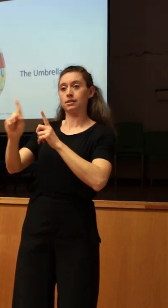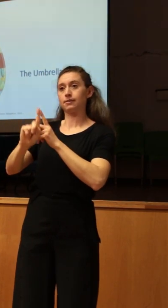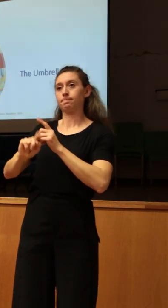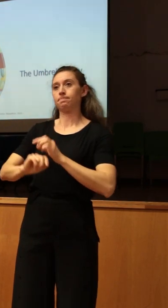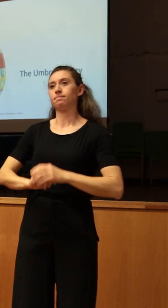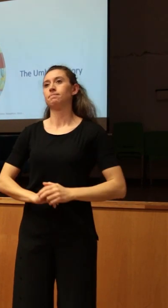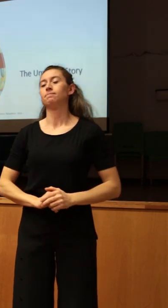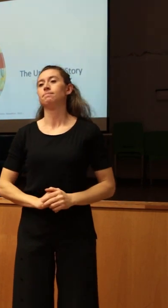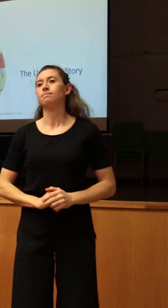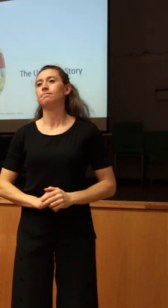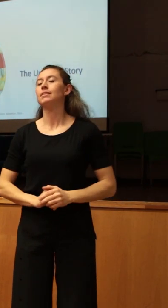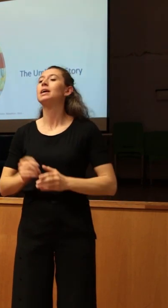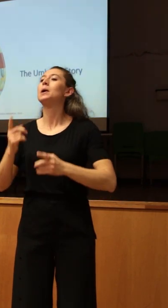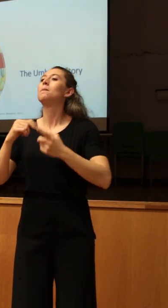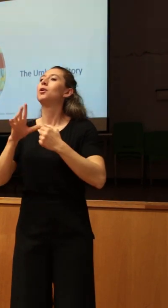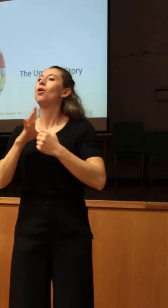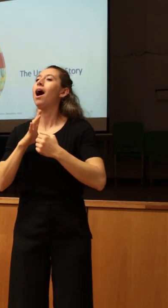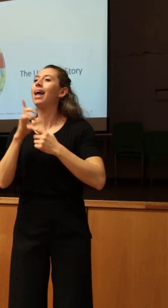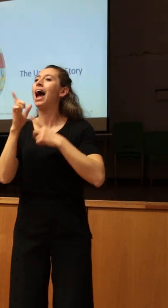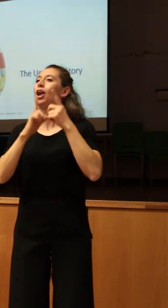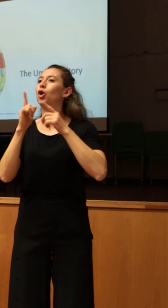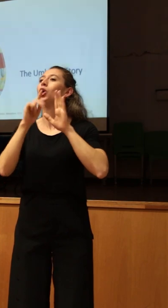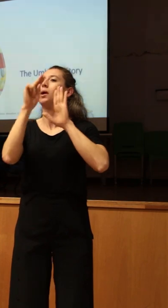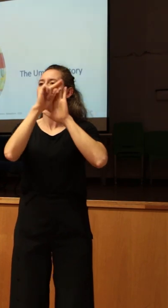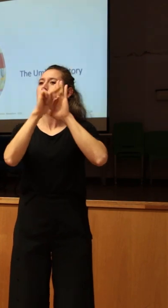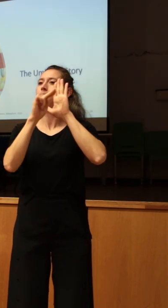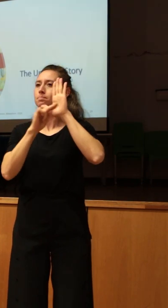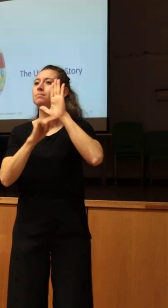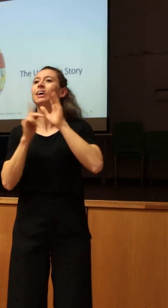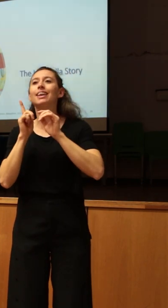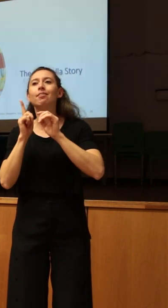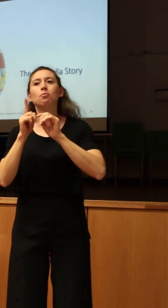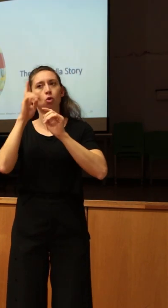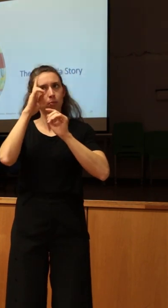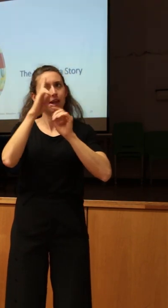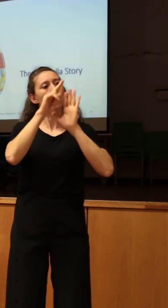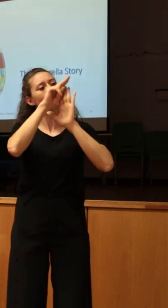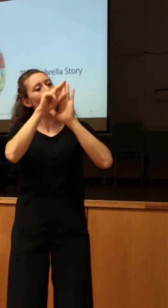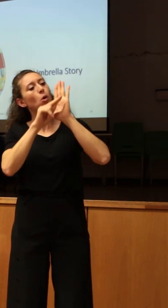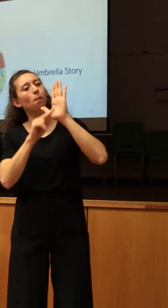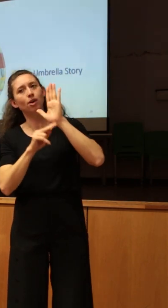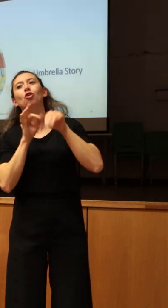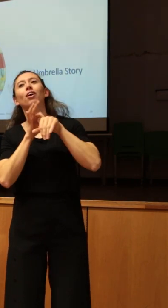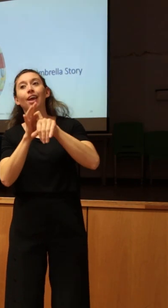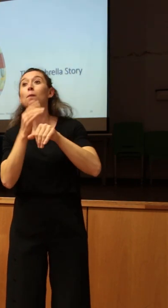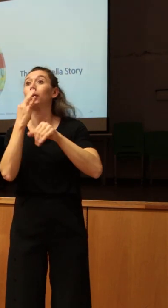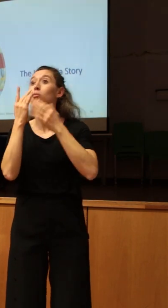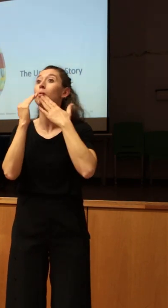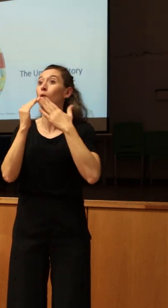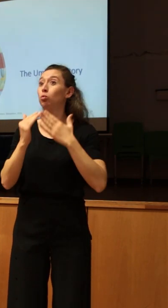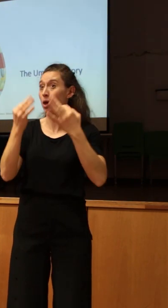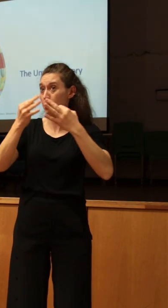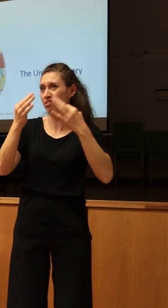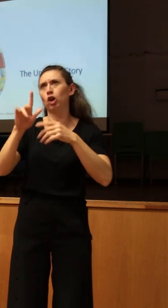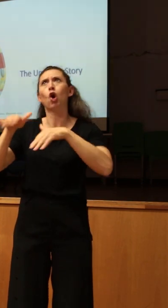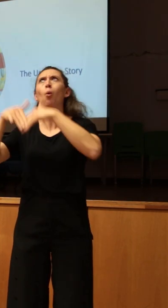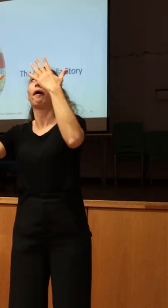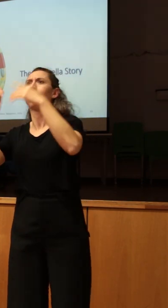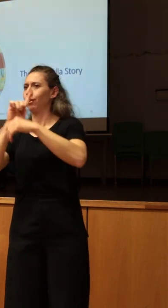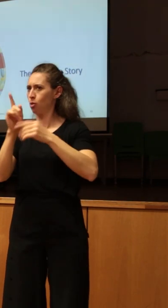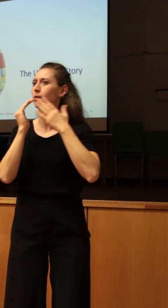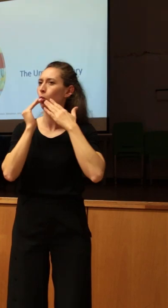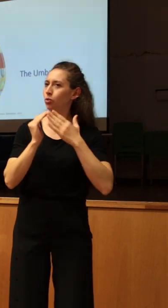working very specifically with. Pero hay un libreto que uno trabaja y sigue paso a paso. We ask specific questions. Se hacen preguntas específicas. So it's not like